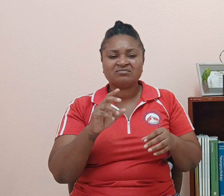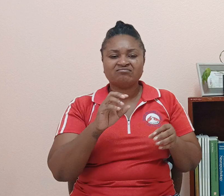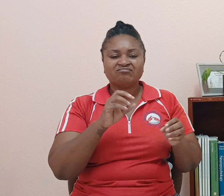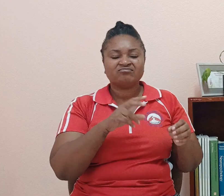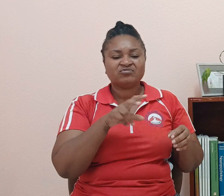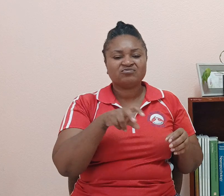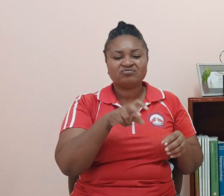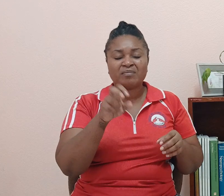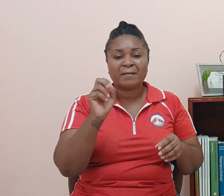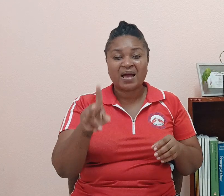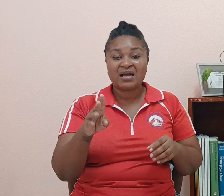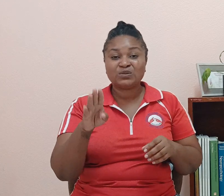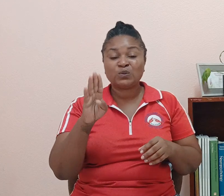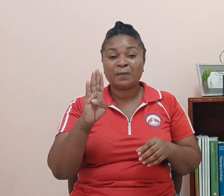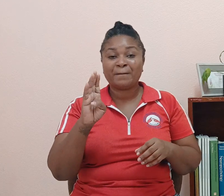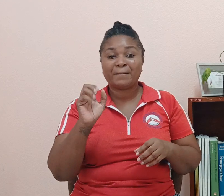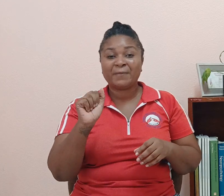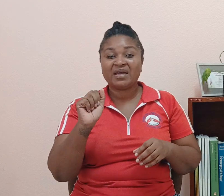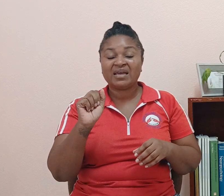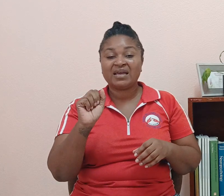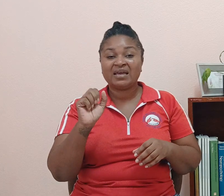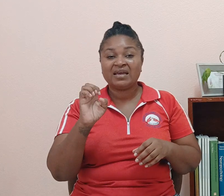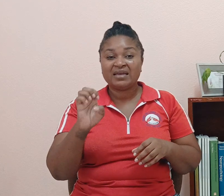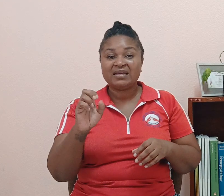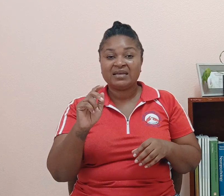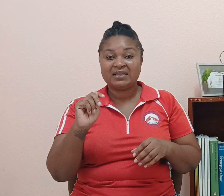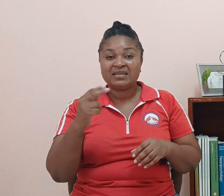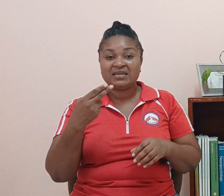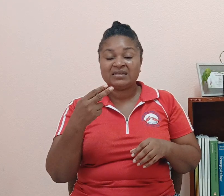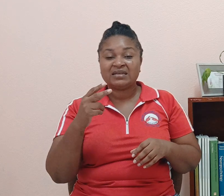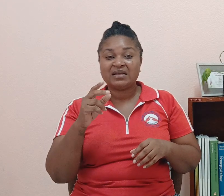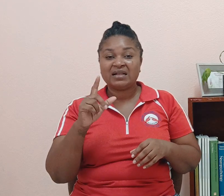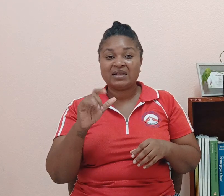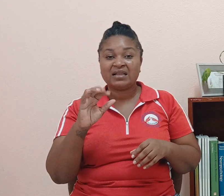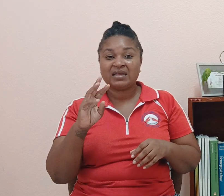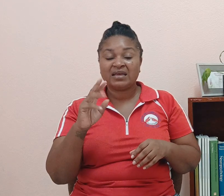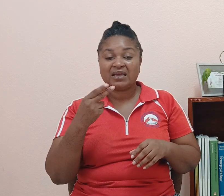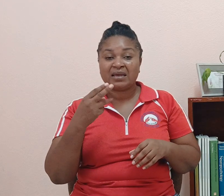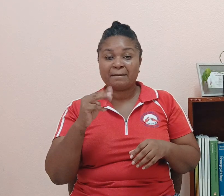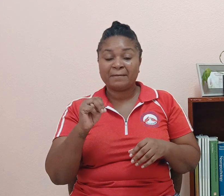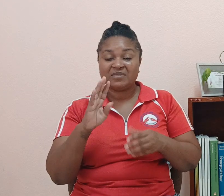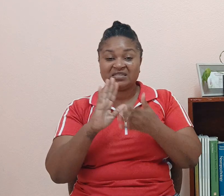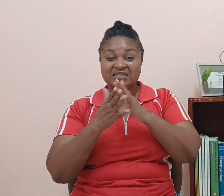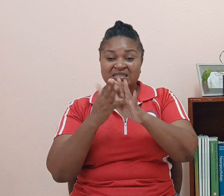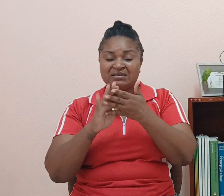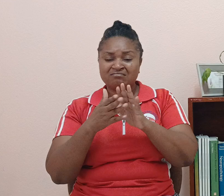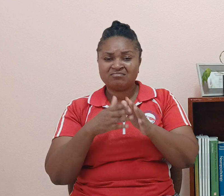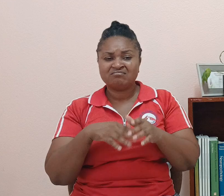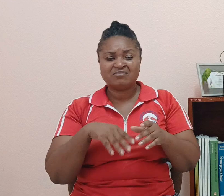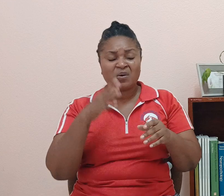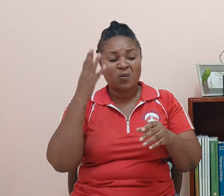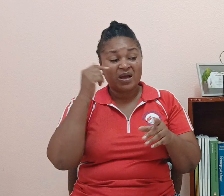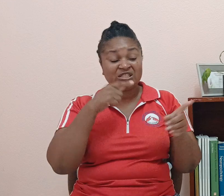since she heard that the famine was over and since she still had family living